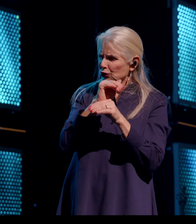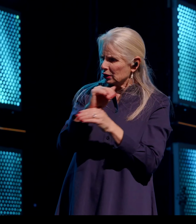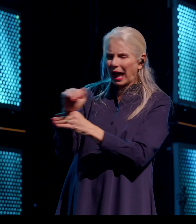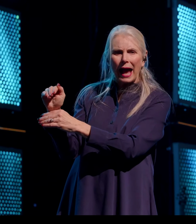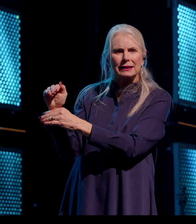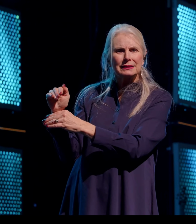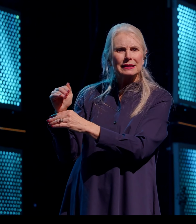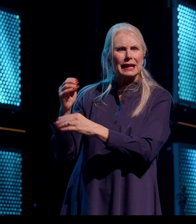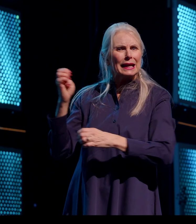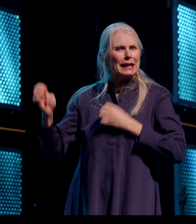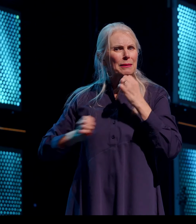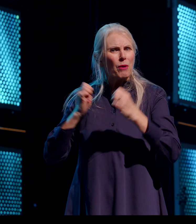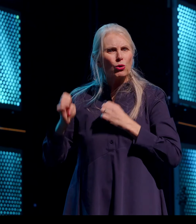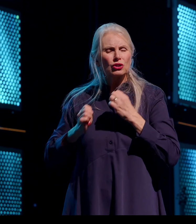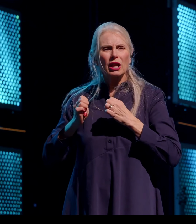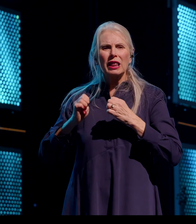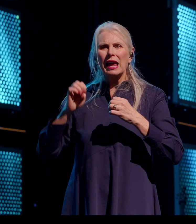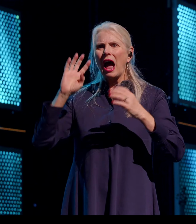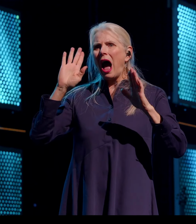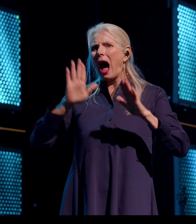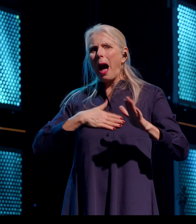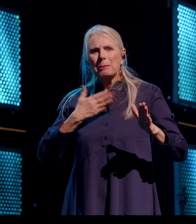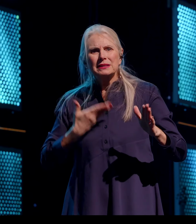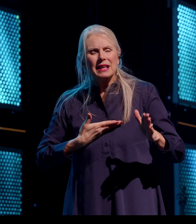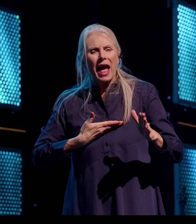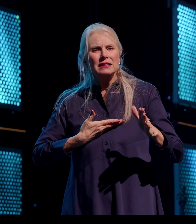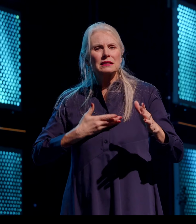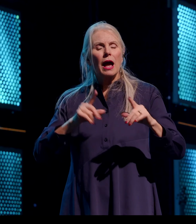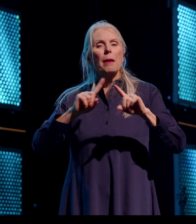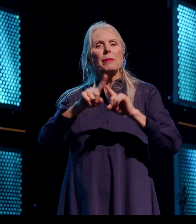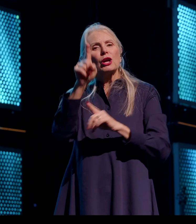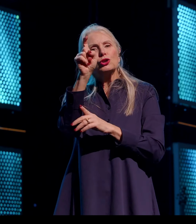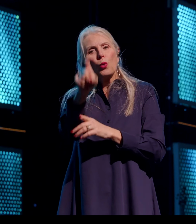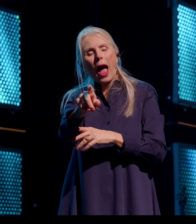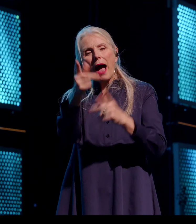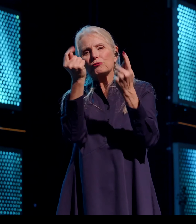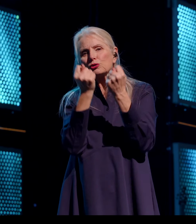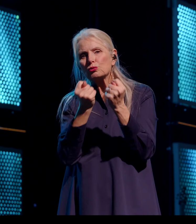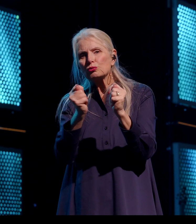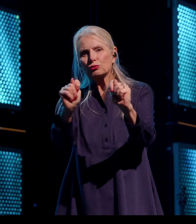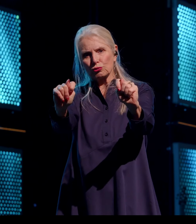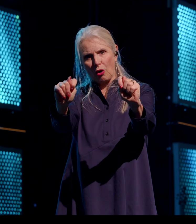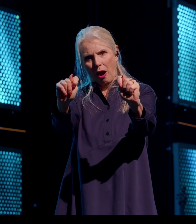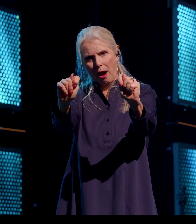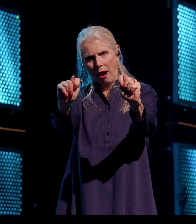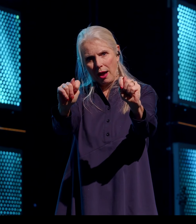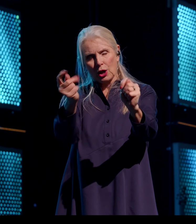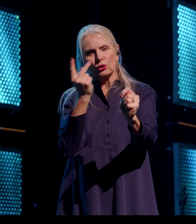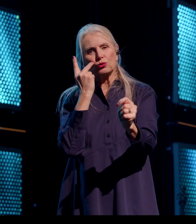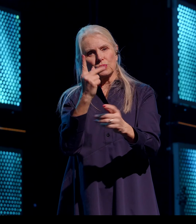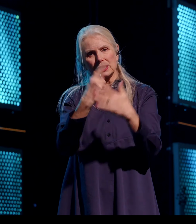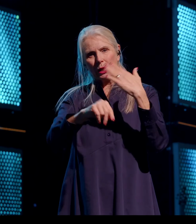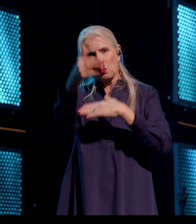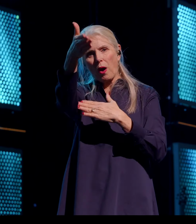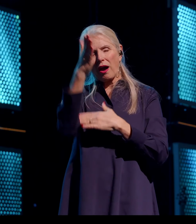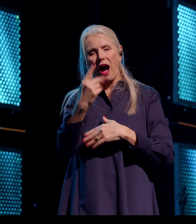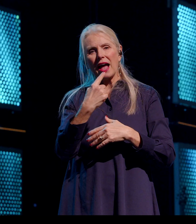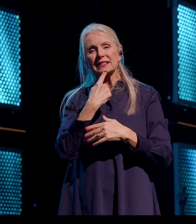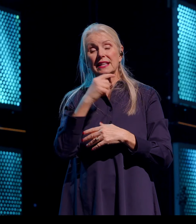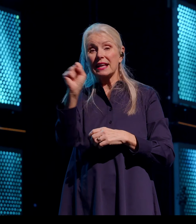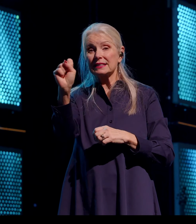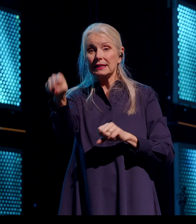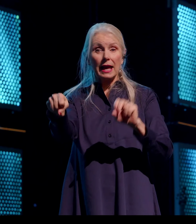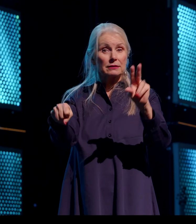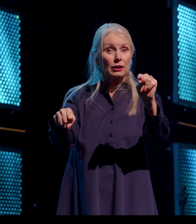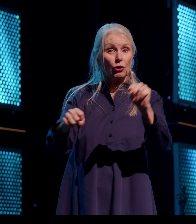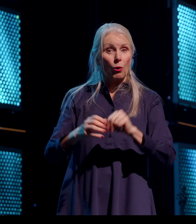time. In their minds, maybe at some point, time wasted. But you have to make attempts to see what God will say yes to and what he'll say no